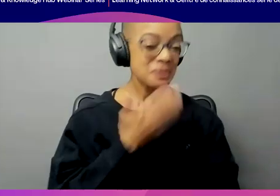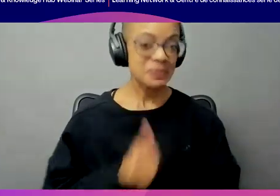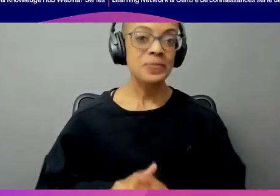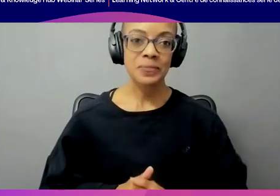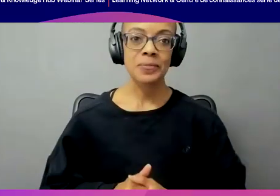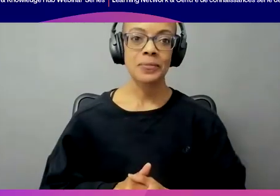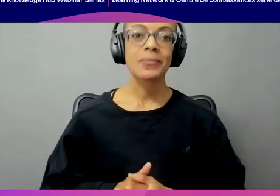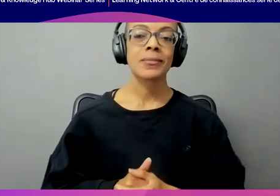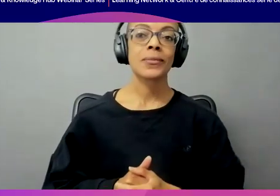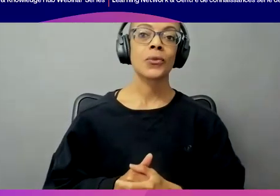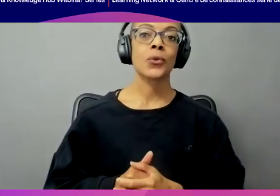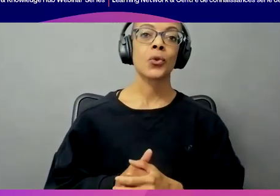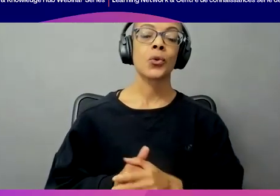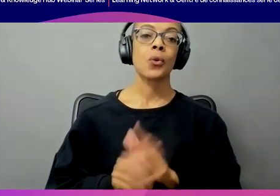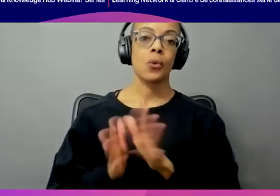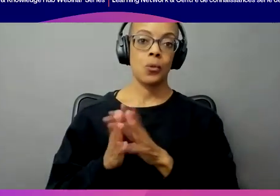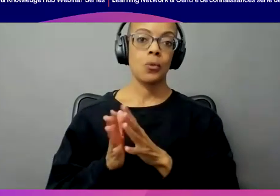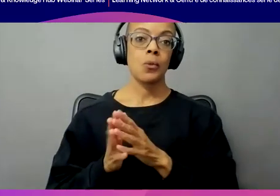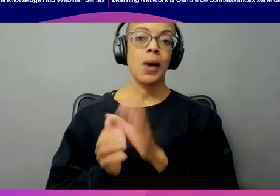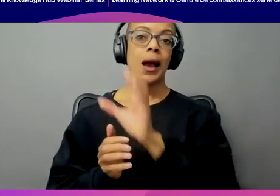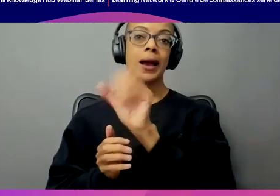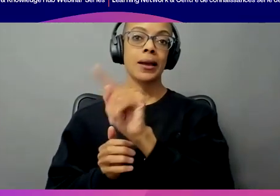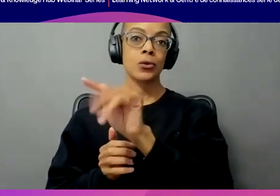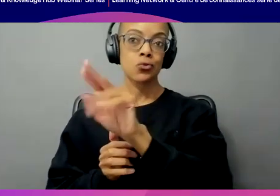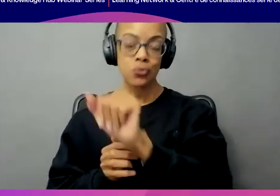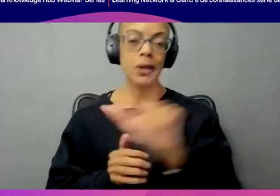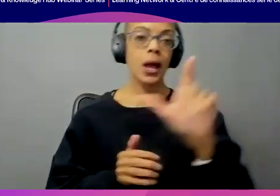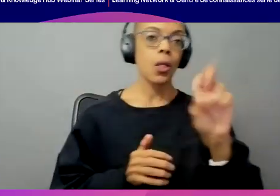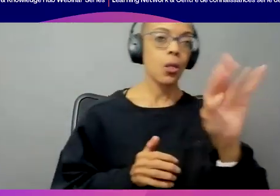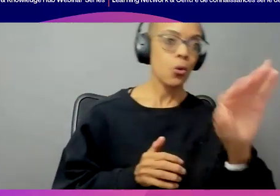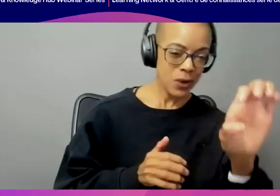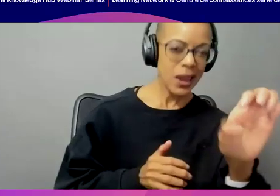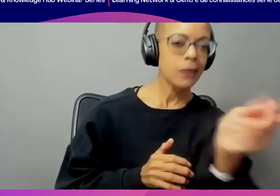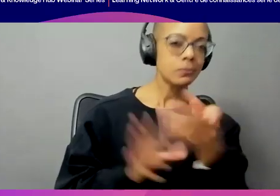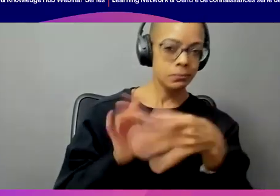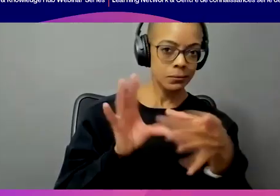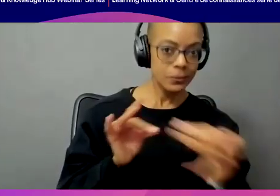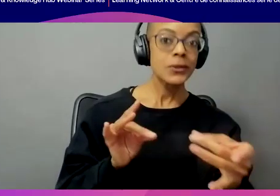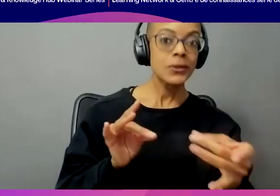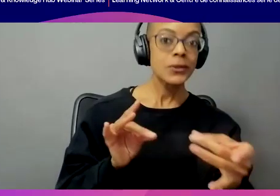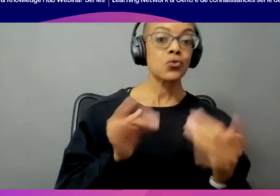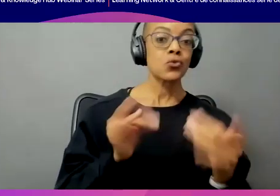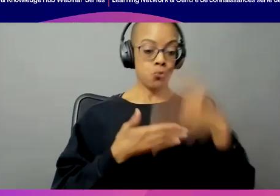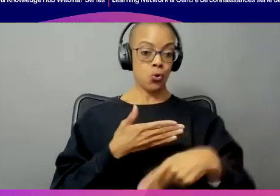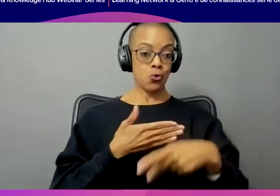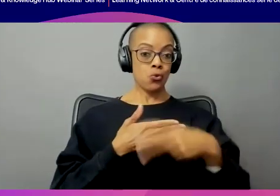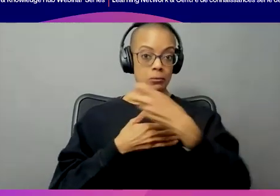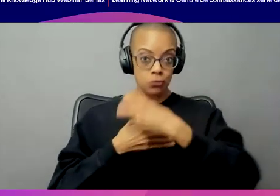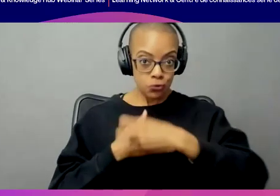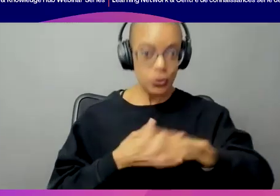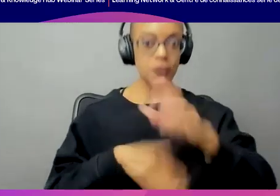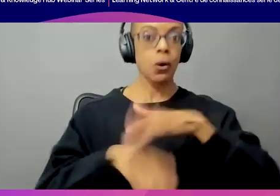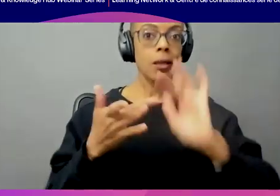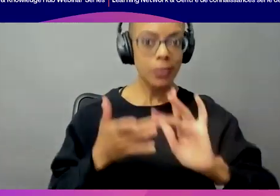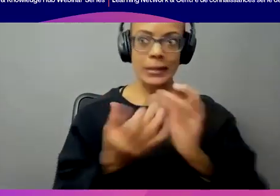from Katrina and Lorraine are moving programs into online spaces and making sure there's safety and protocols and